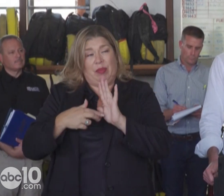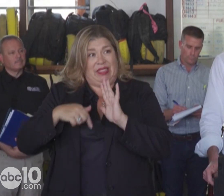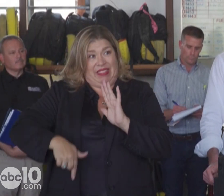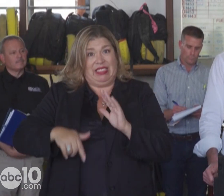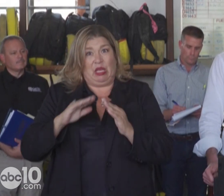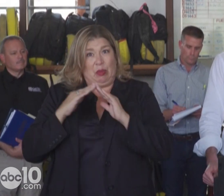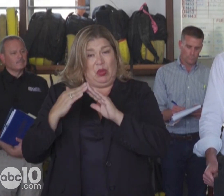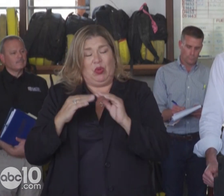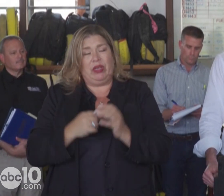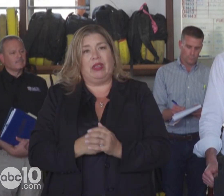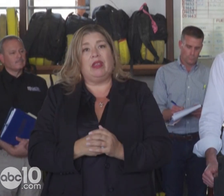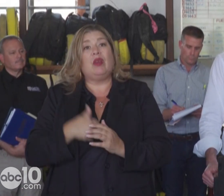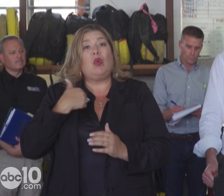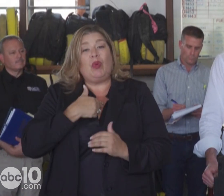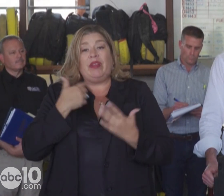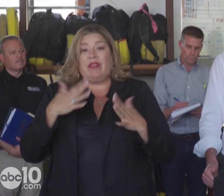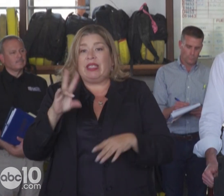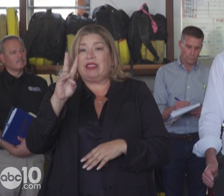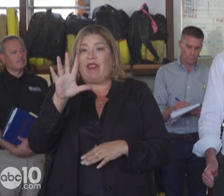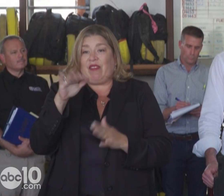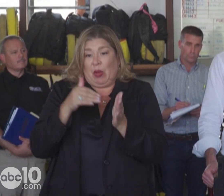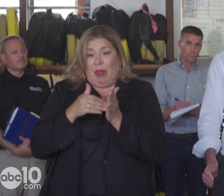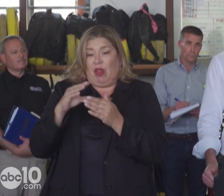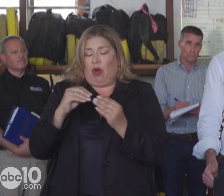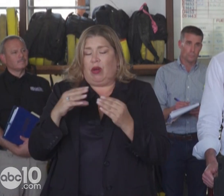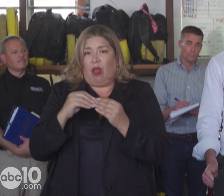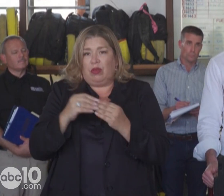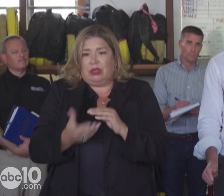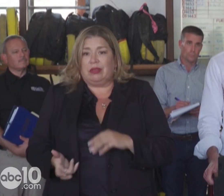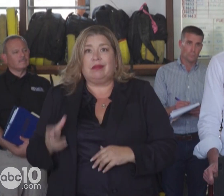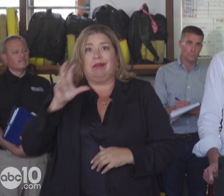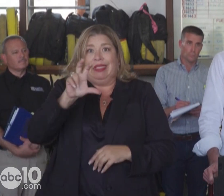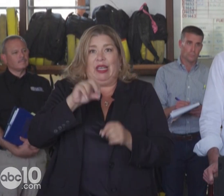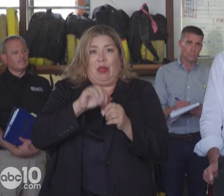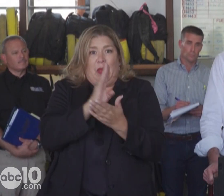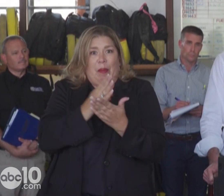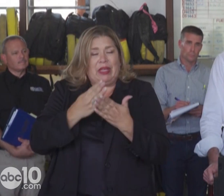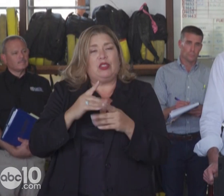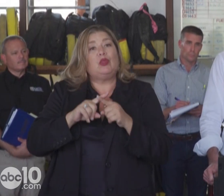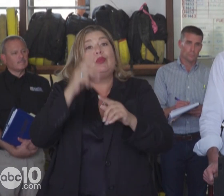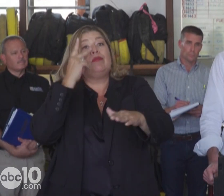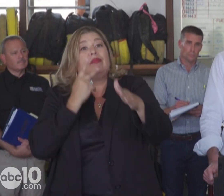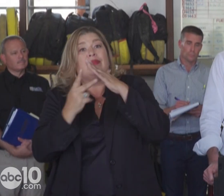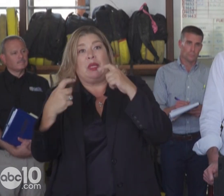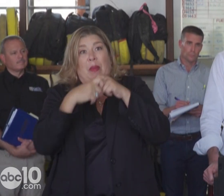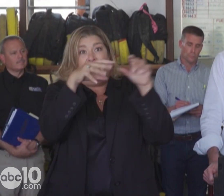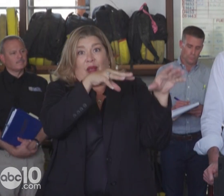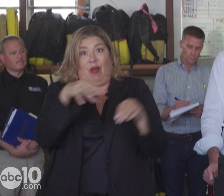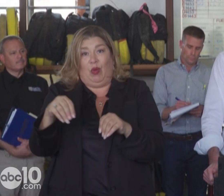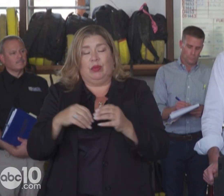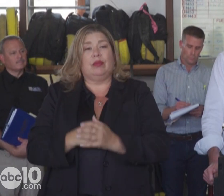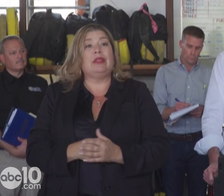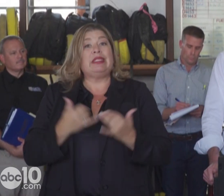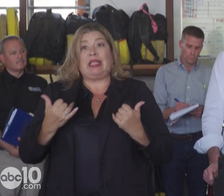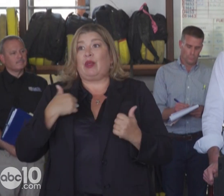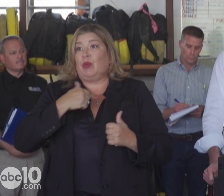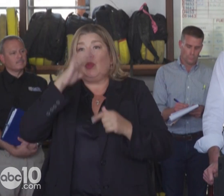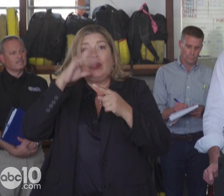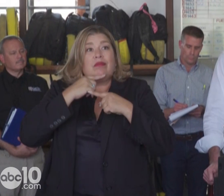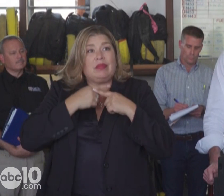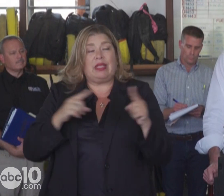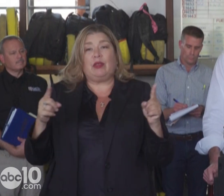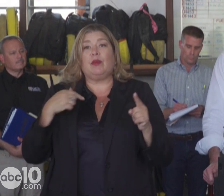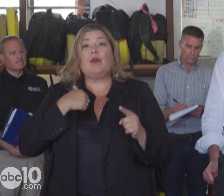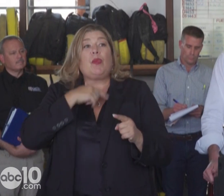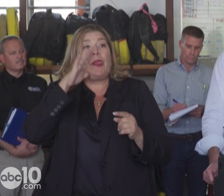put $75 million up in the budget to anticipate these blackouts. Today, we're announcing that